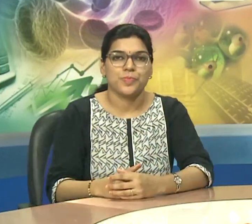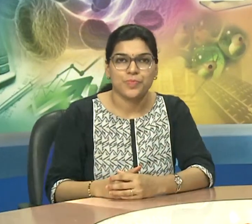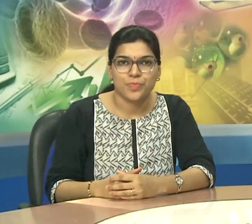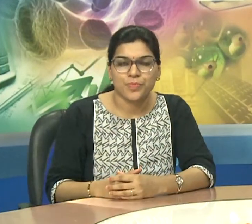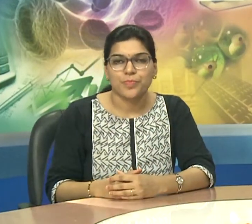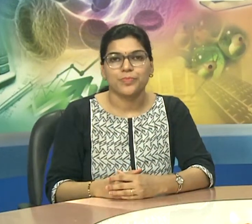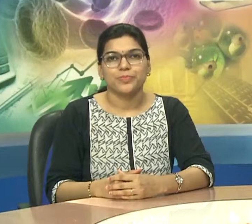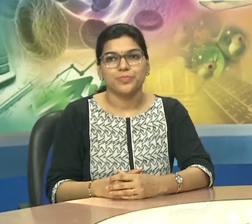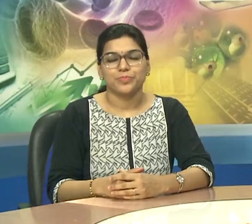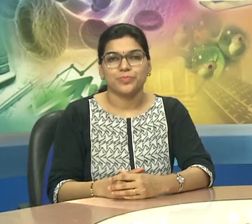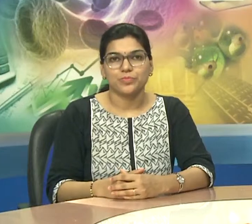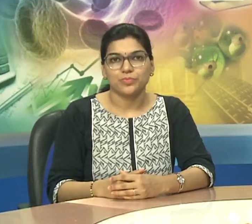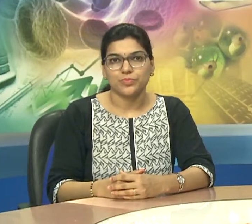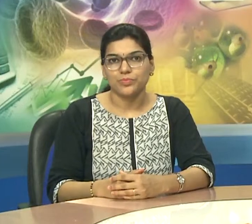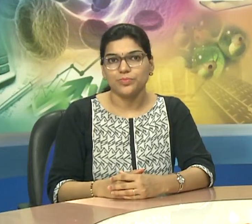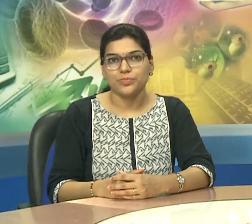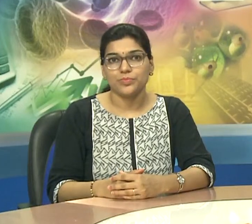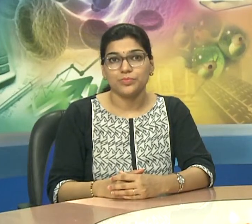which we will be covering.